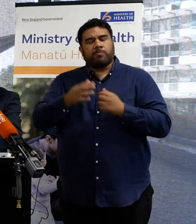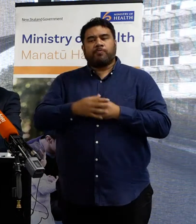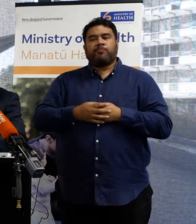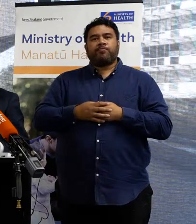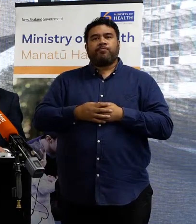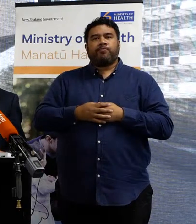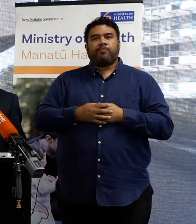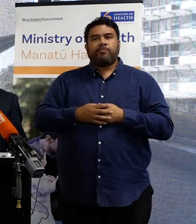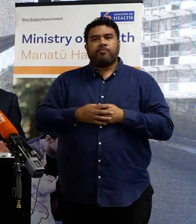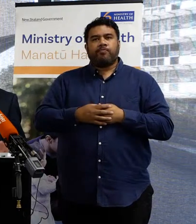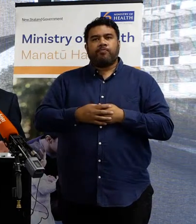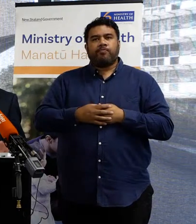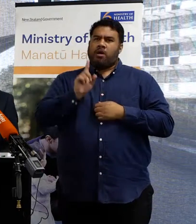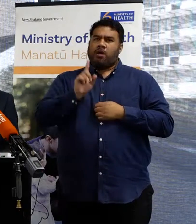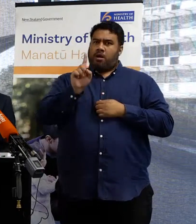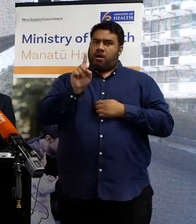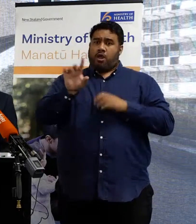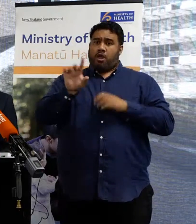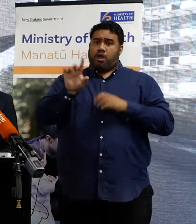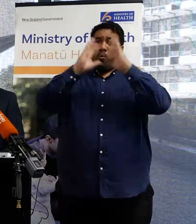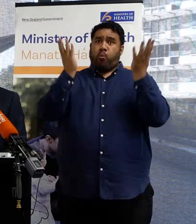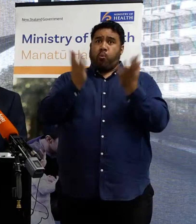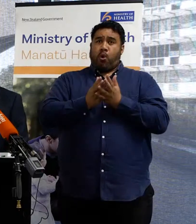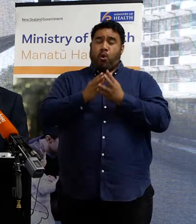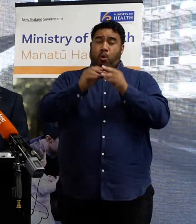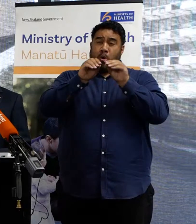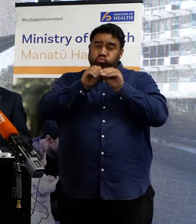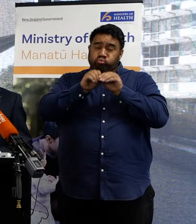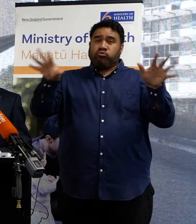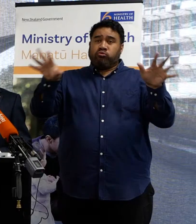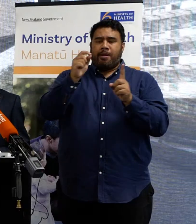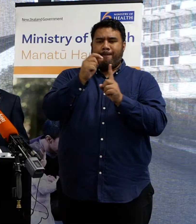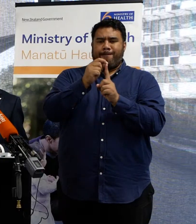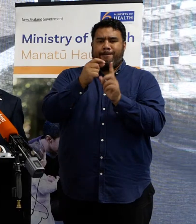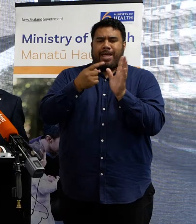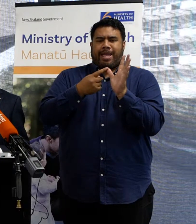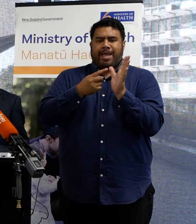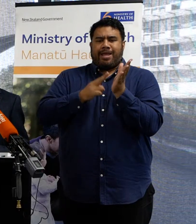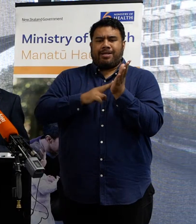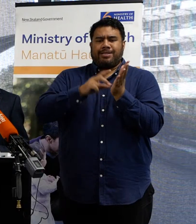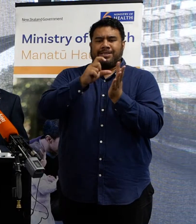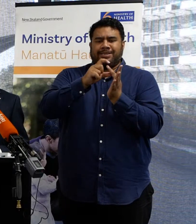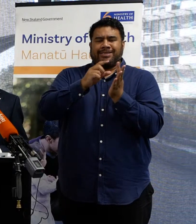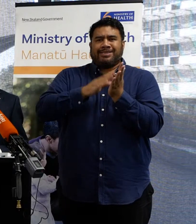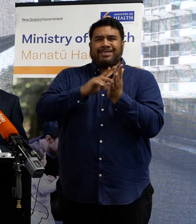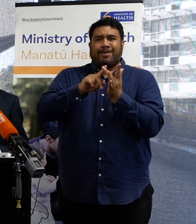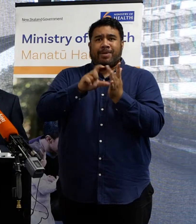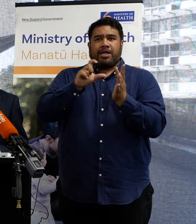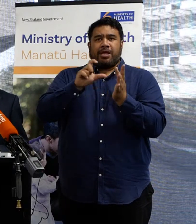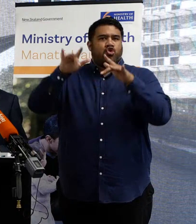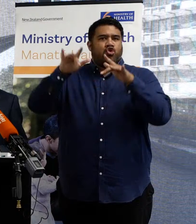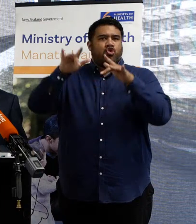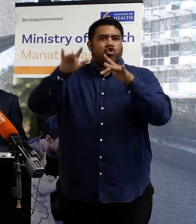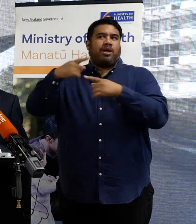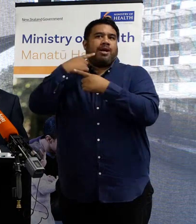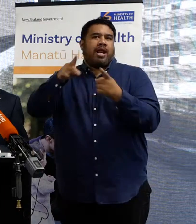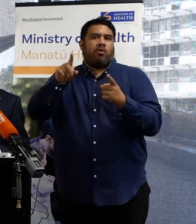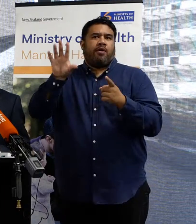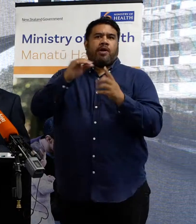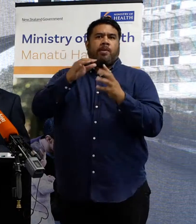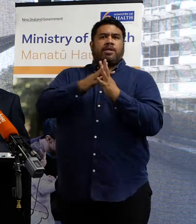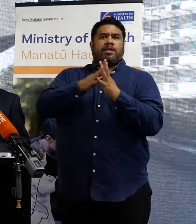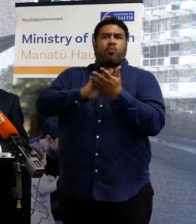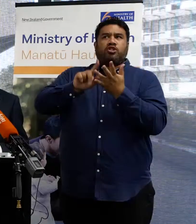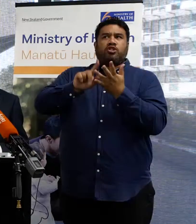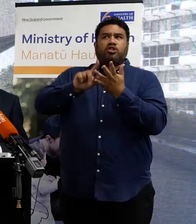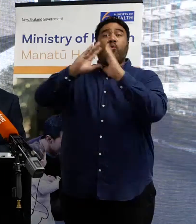course, we have not had a pandemic declared by WHO. We are doing this preparation to put ourselves on a footing that if